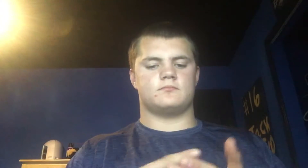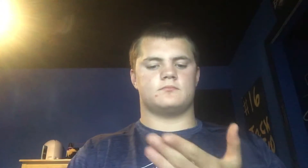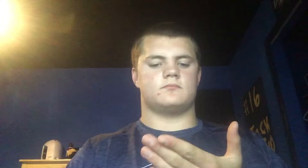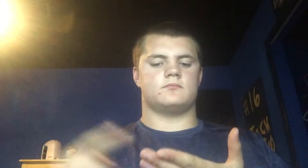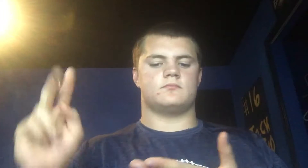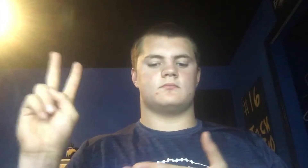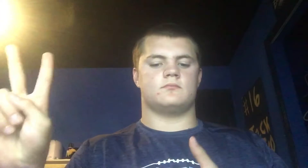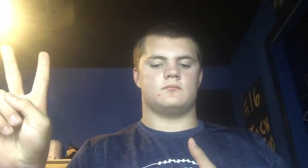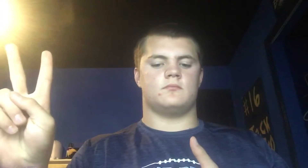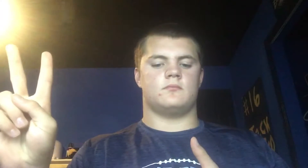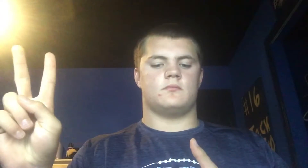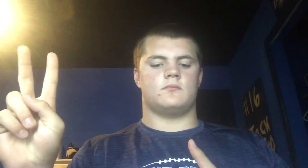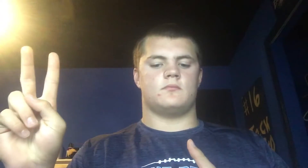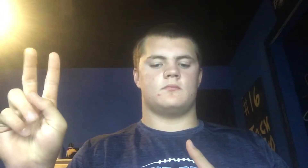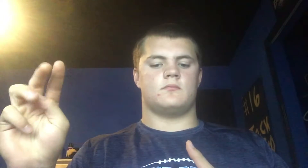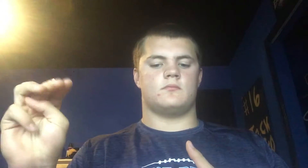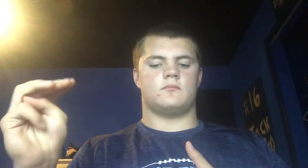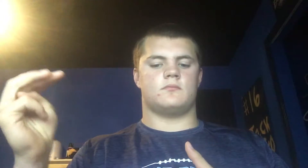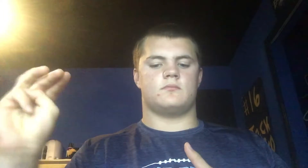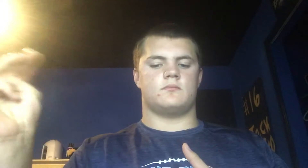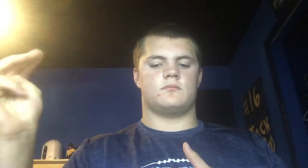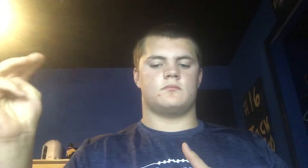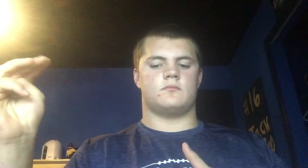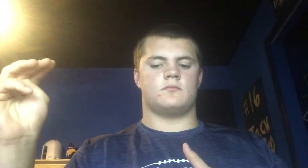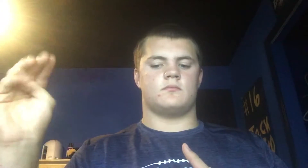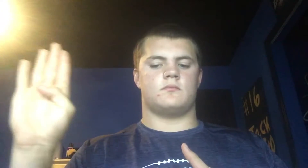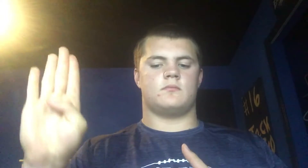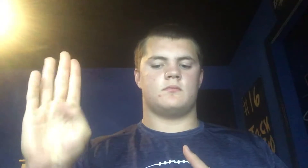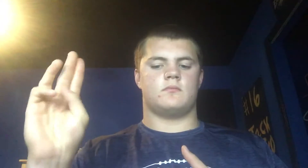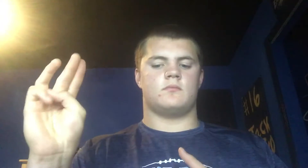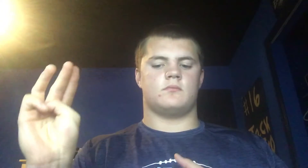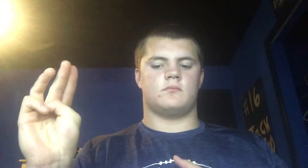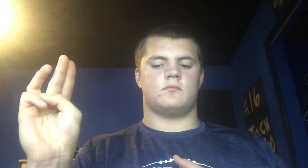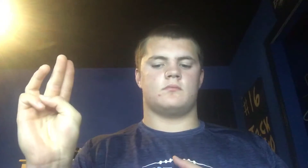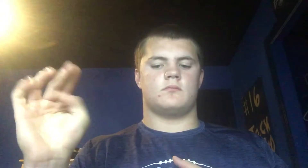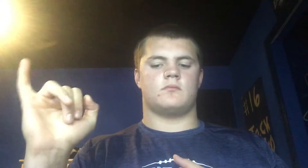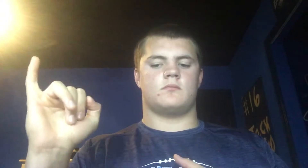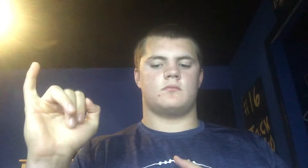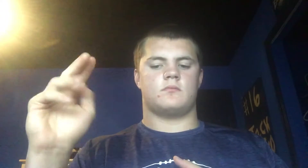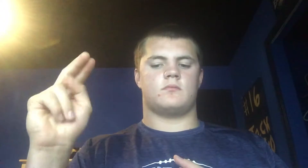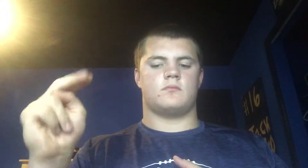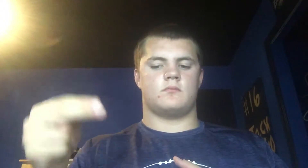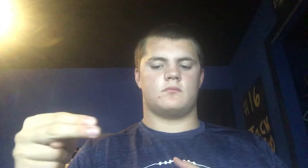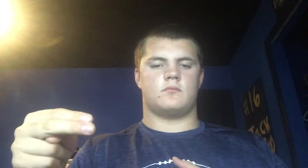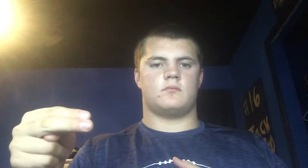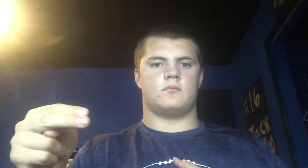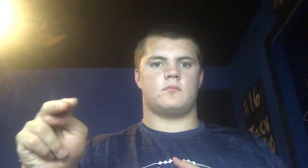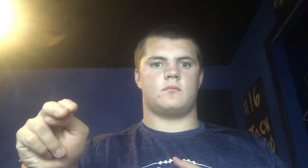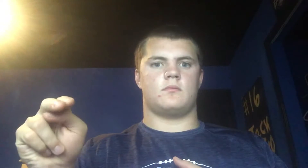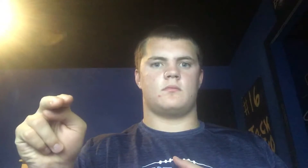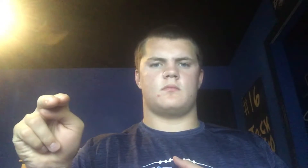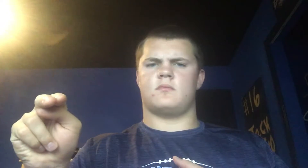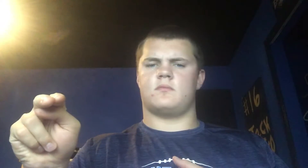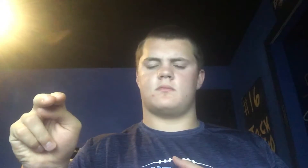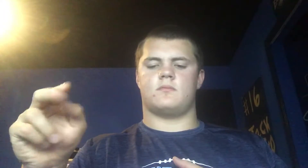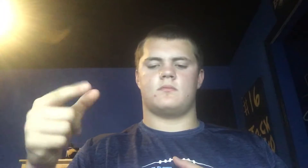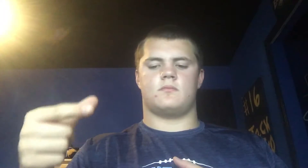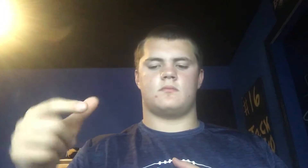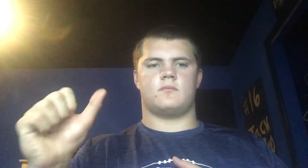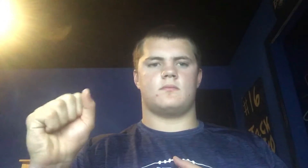they can, I do not know them. I've been prospering ever since I dropped dope, nigga, but it don't stop. Yeah, I gotta keep it going, keep it going. Gonna keep that hate coming, my nigga, I'ma